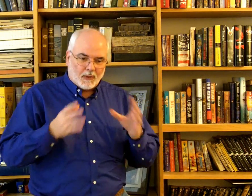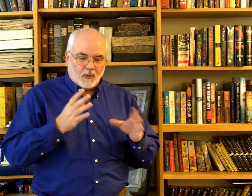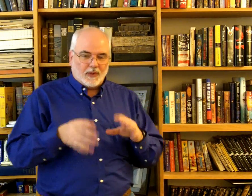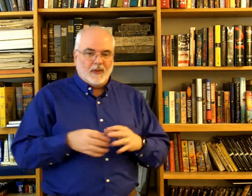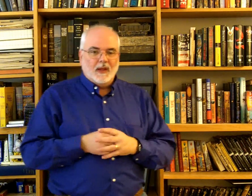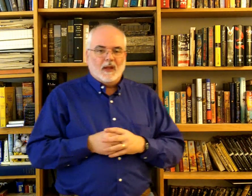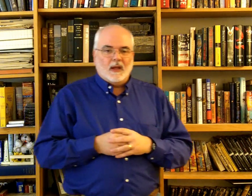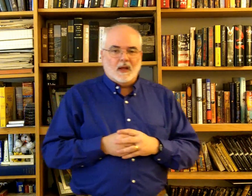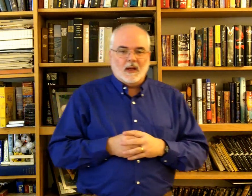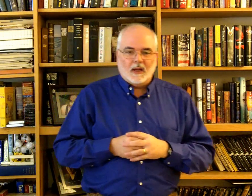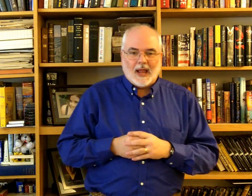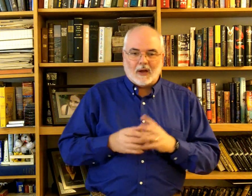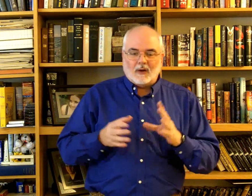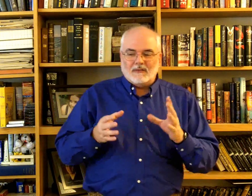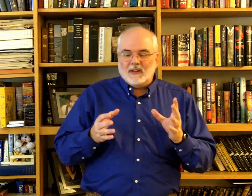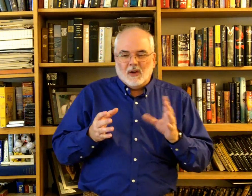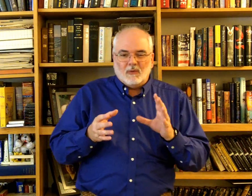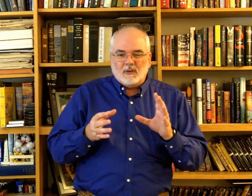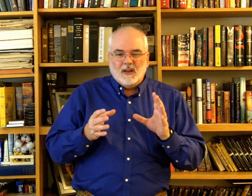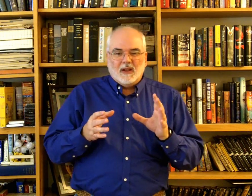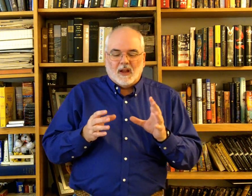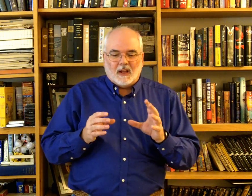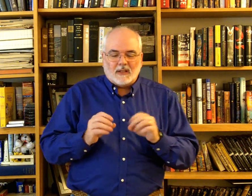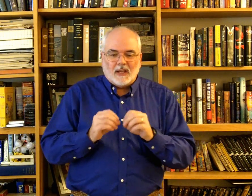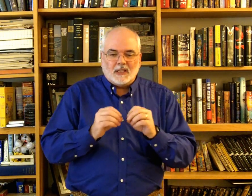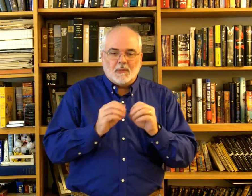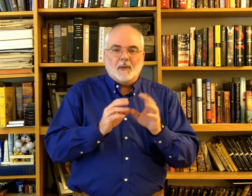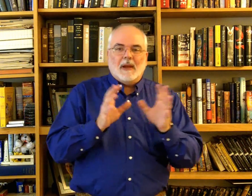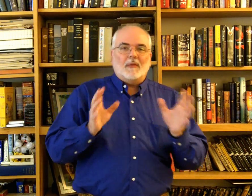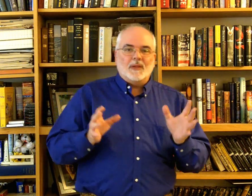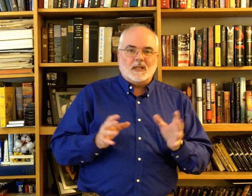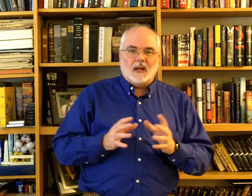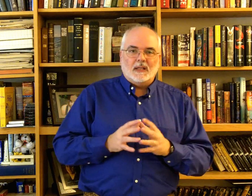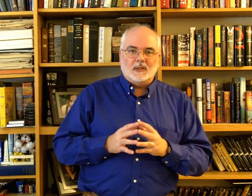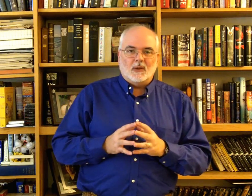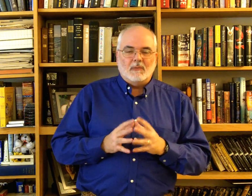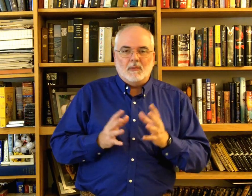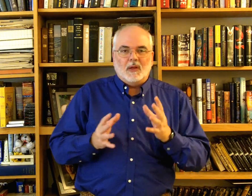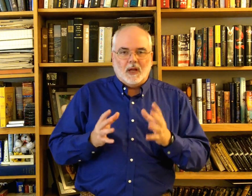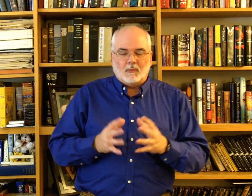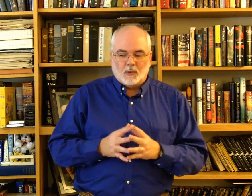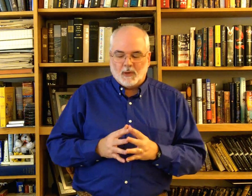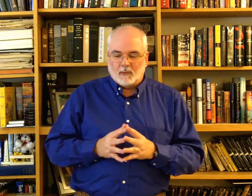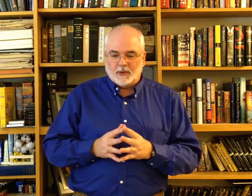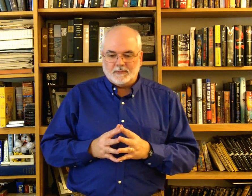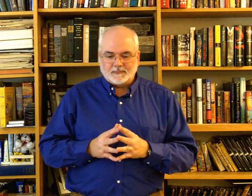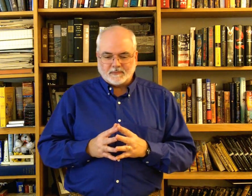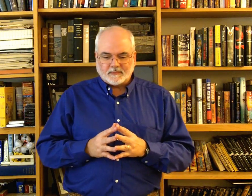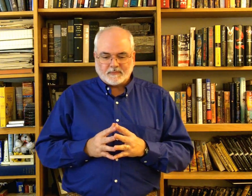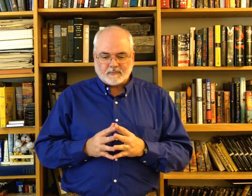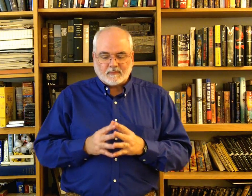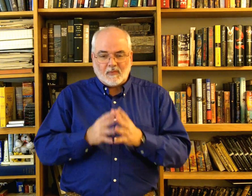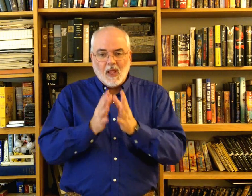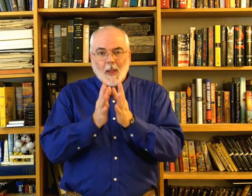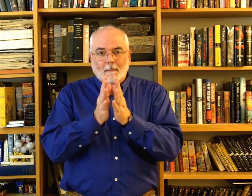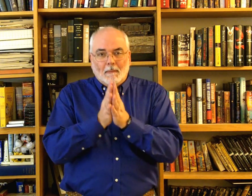you with how to, you know, I'll tell you something about the sign so that maybe you can help remember it.